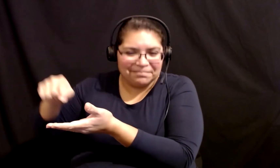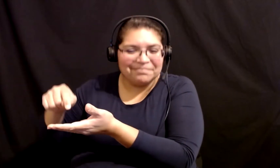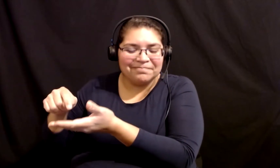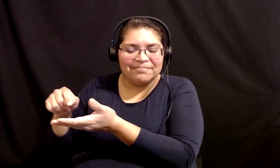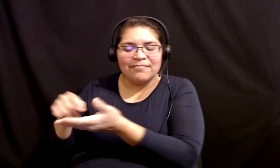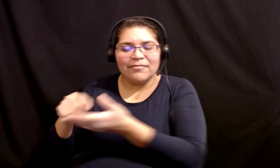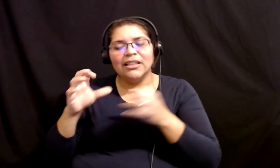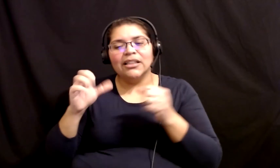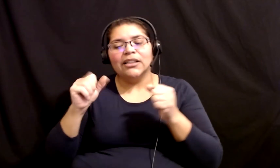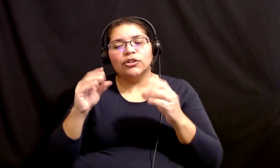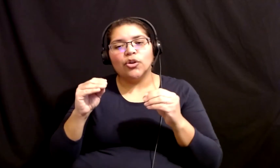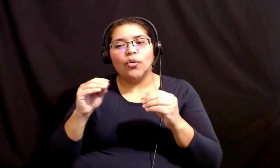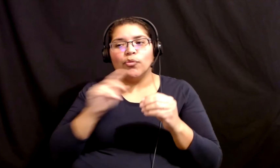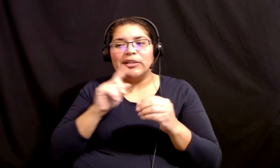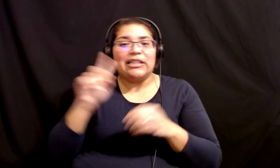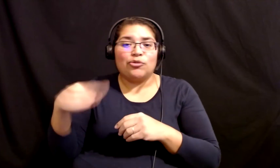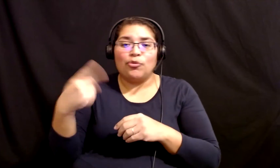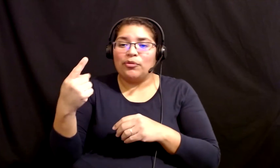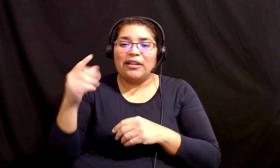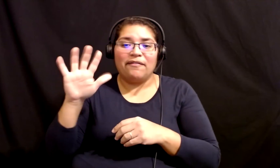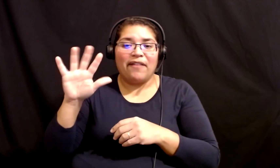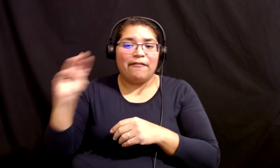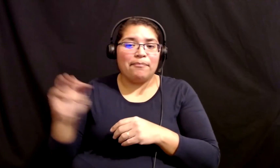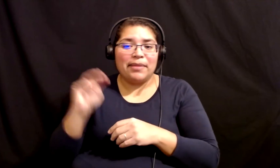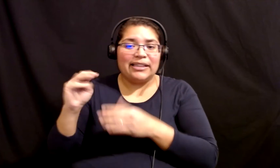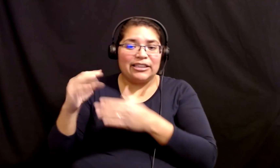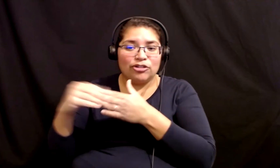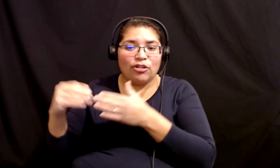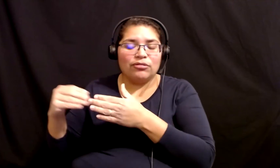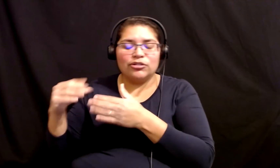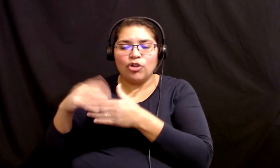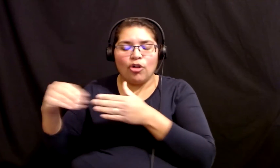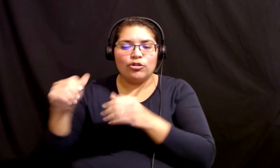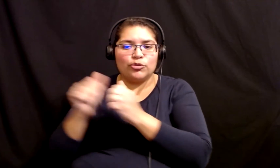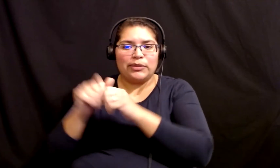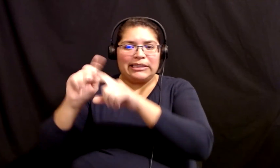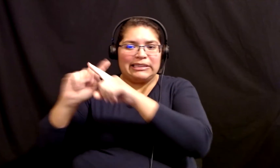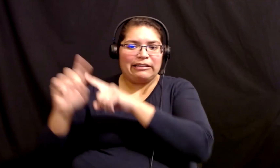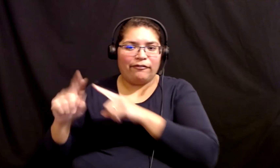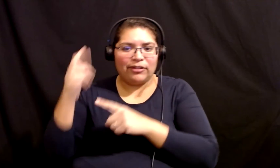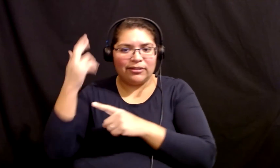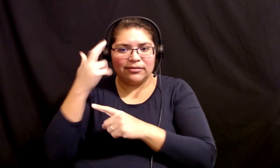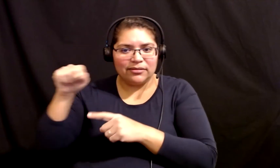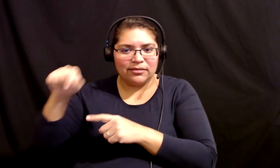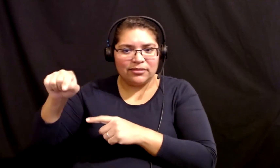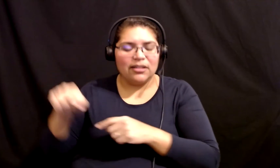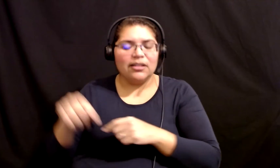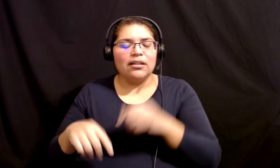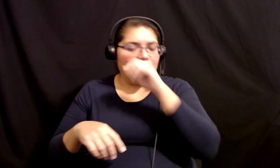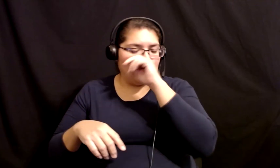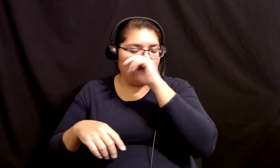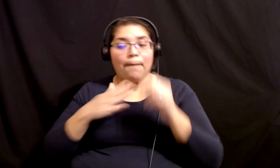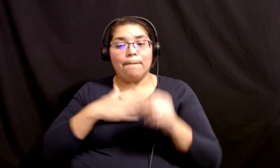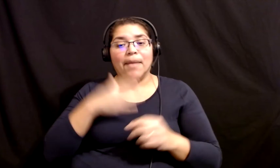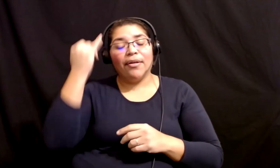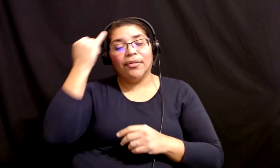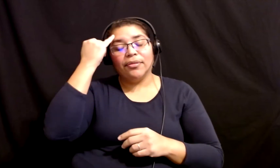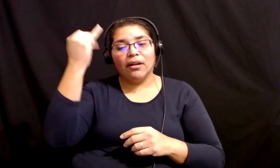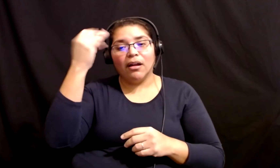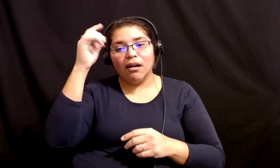And it's just $5 million with different kinds of strings. And so my thought was